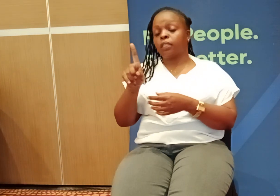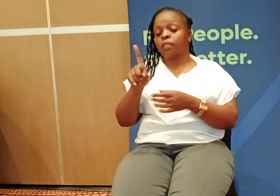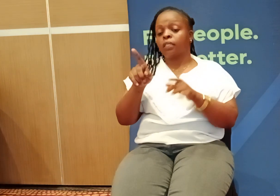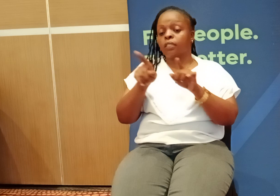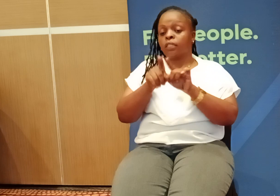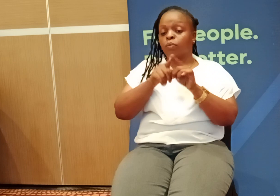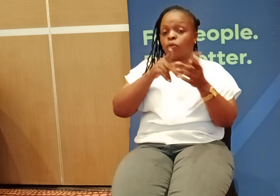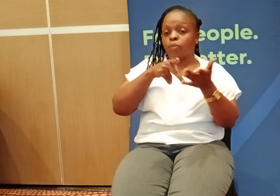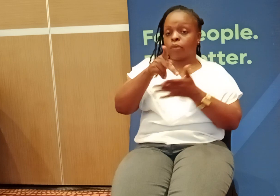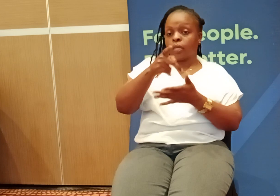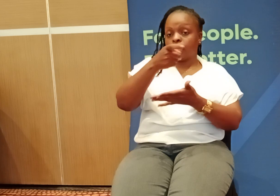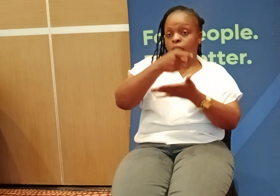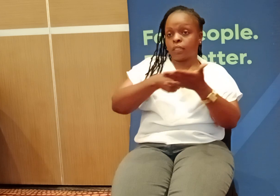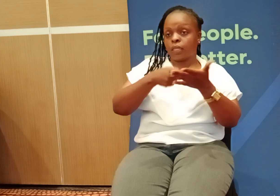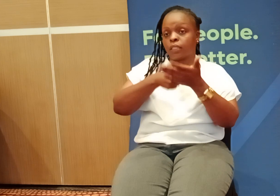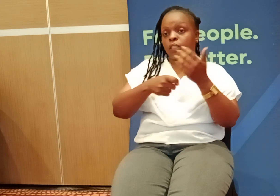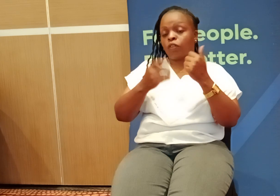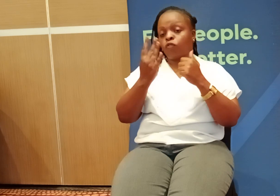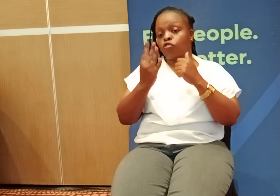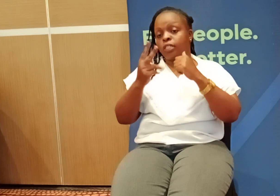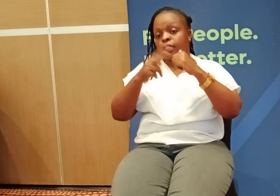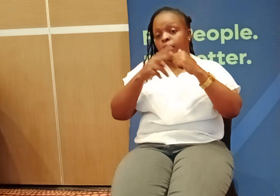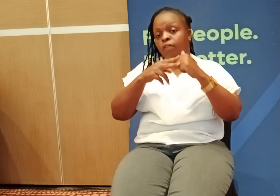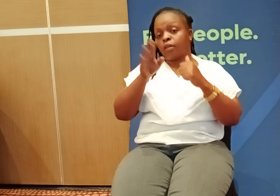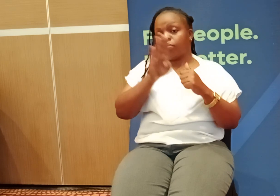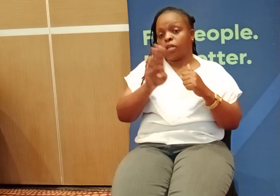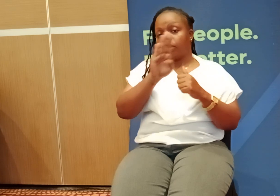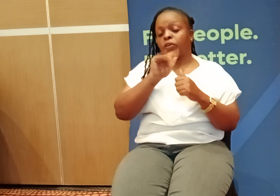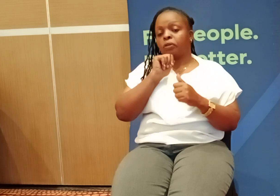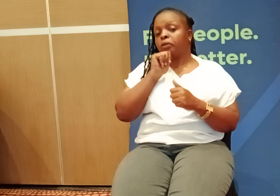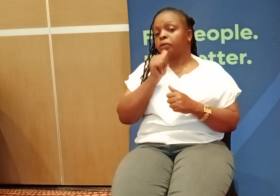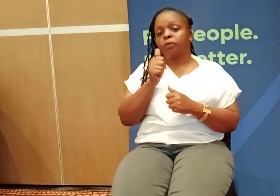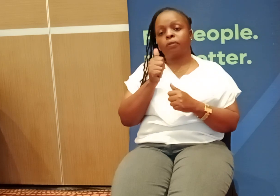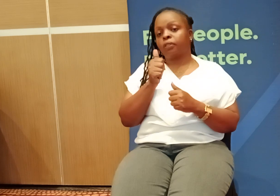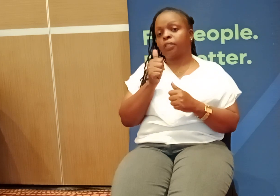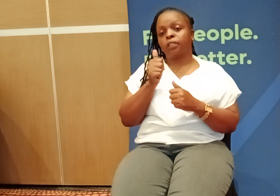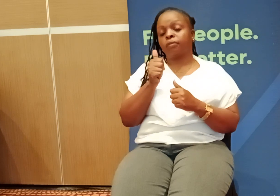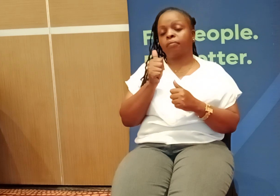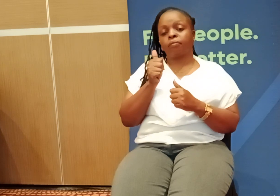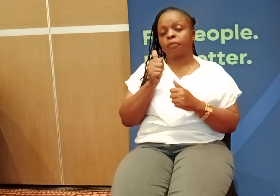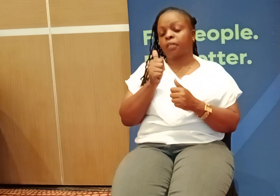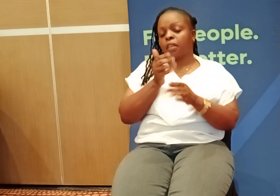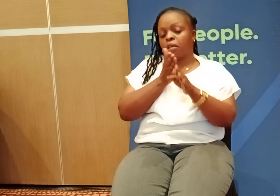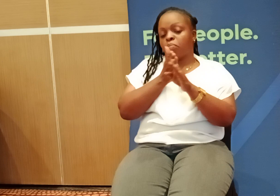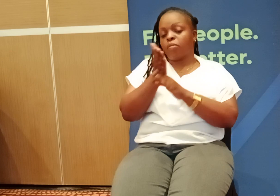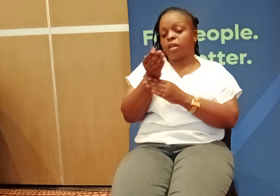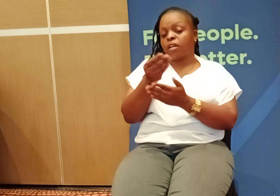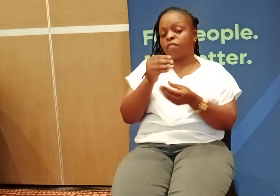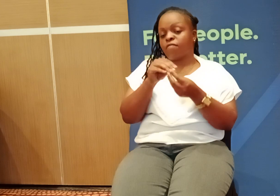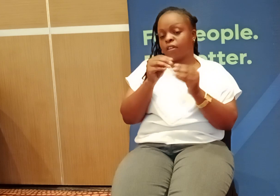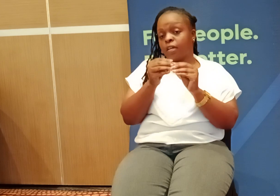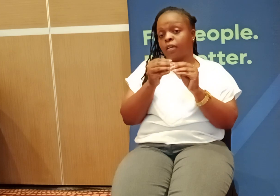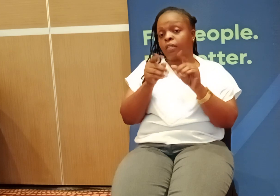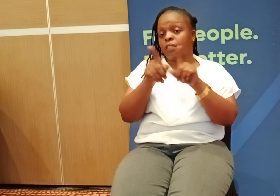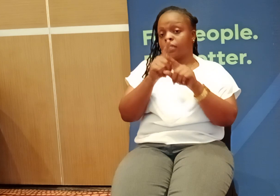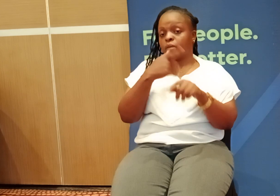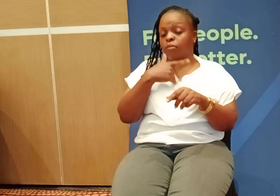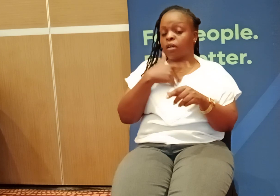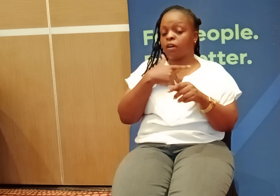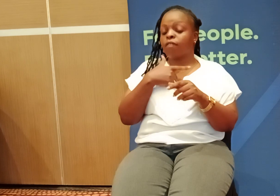taxes. 47 billion is not a mean figure. We have consistently been